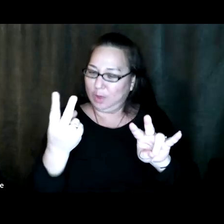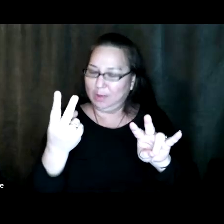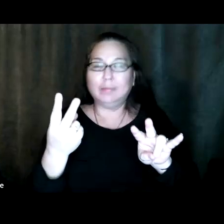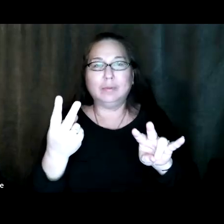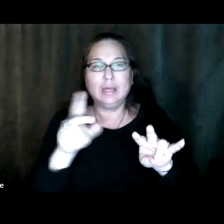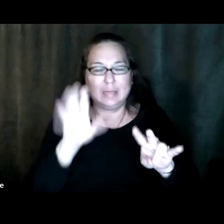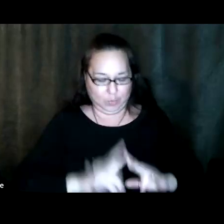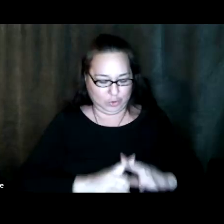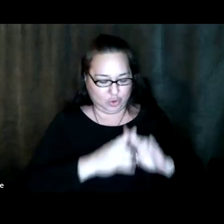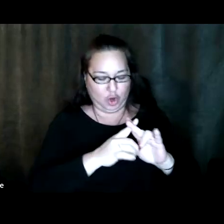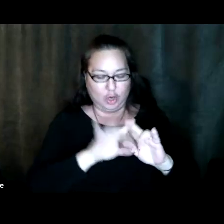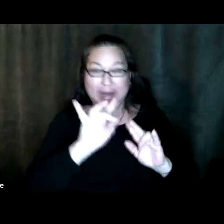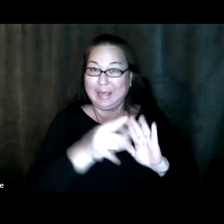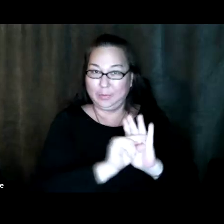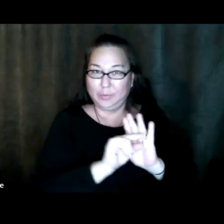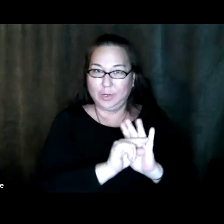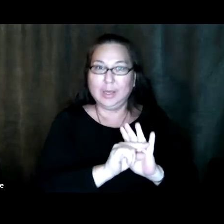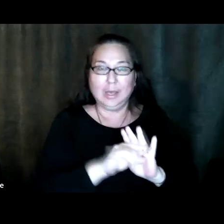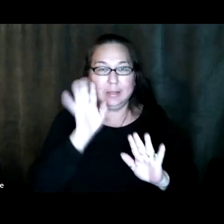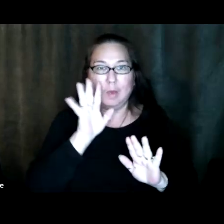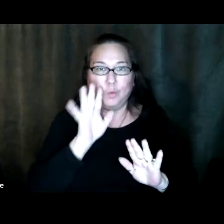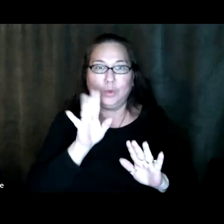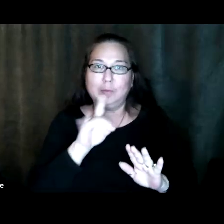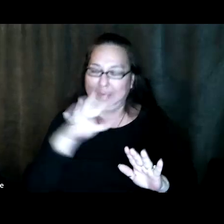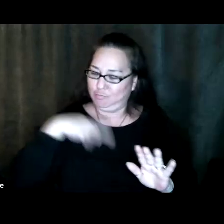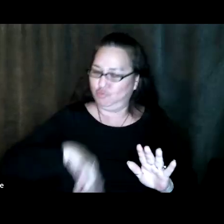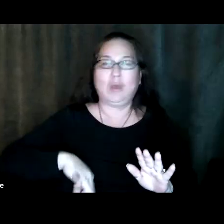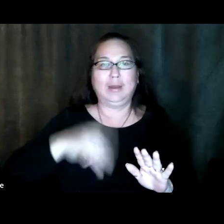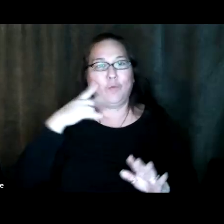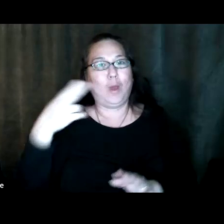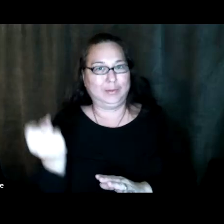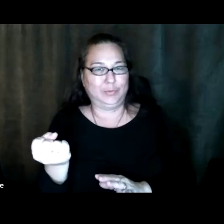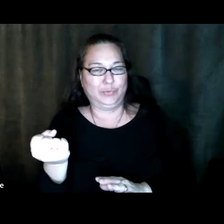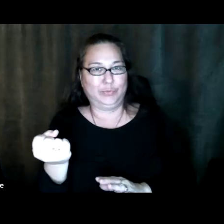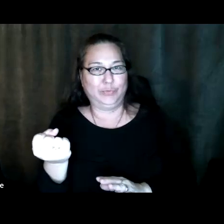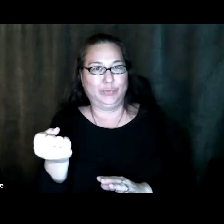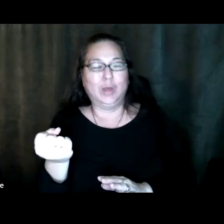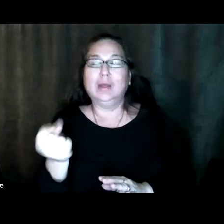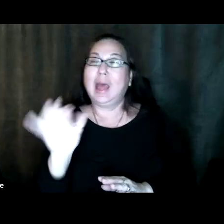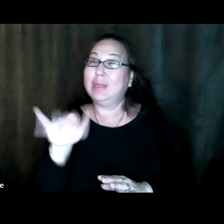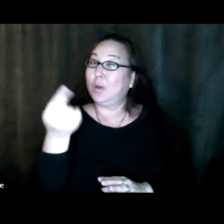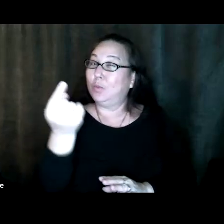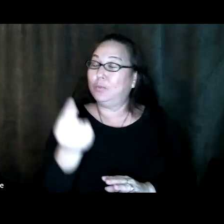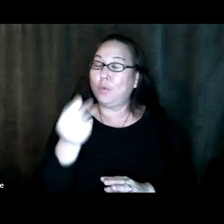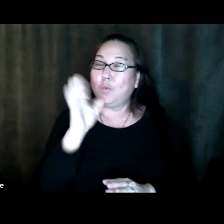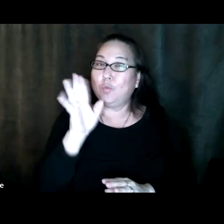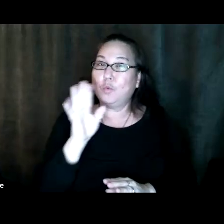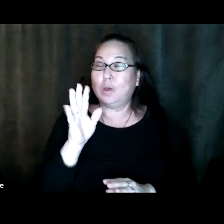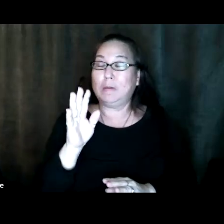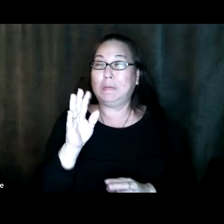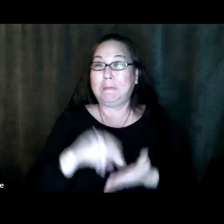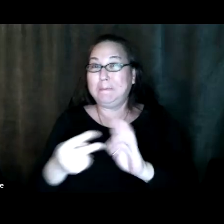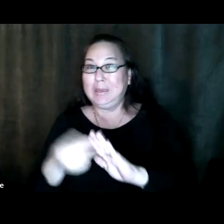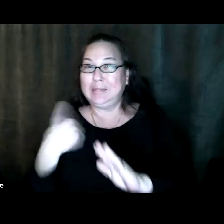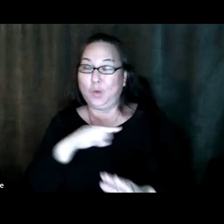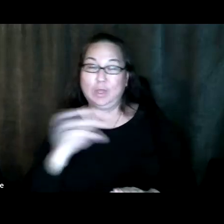the 8th grade that typically would have counted as a high school credit. And so, that alone may need us to come back and make some